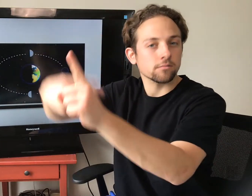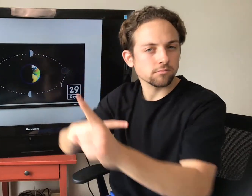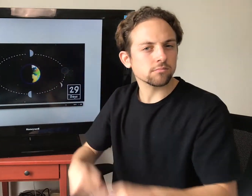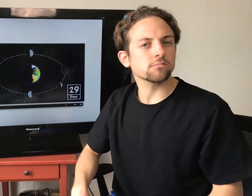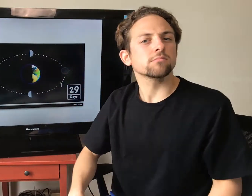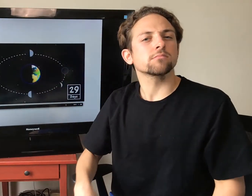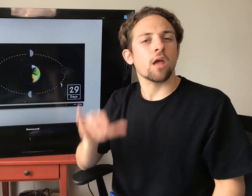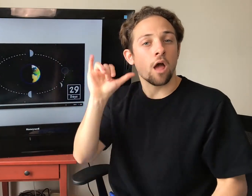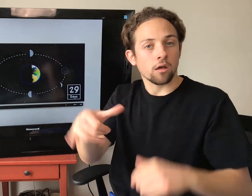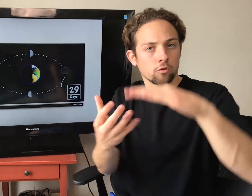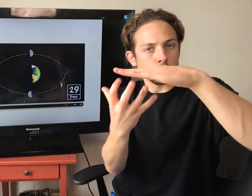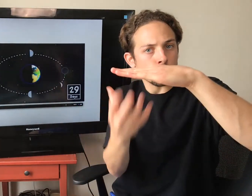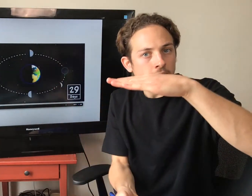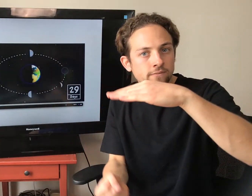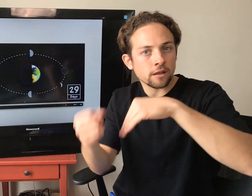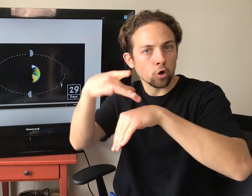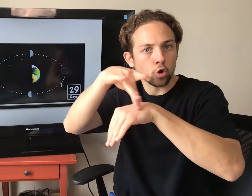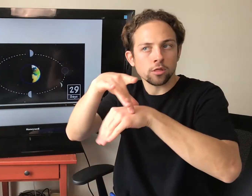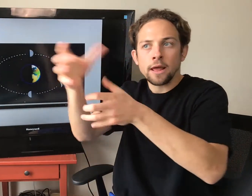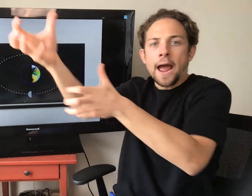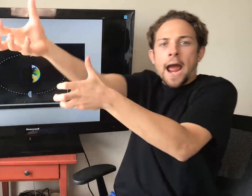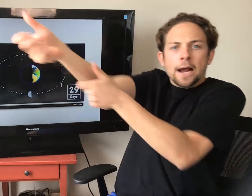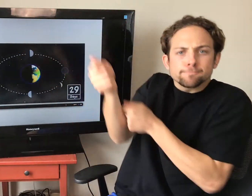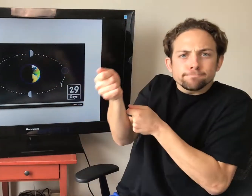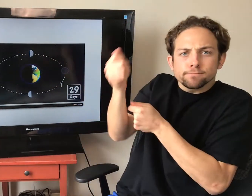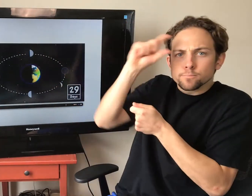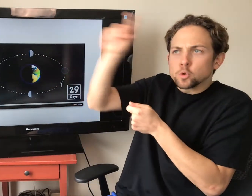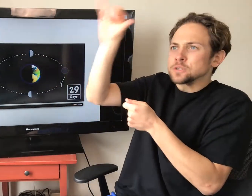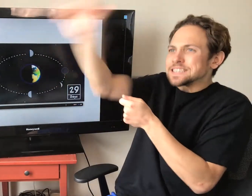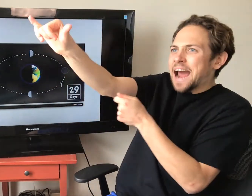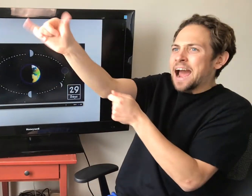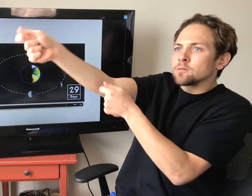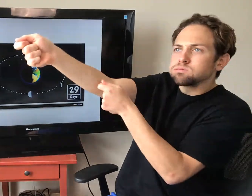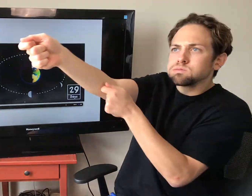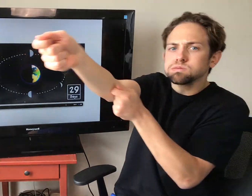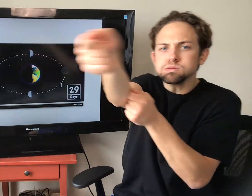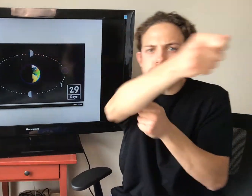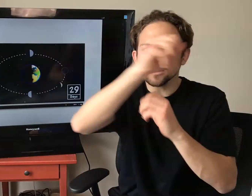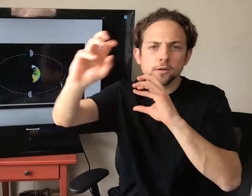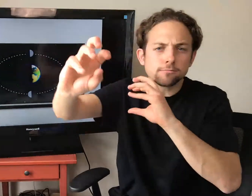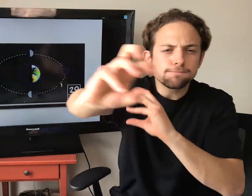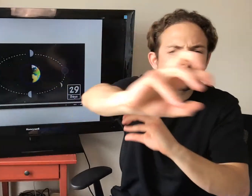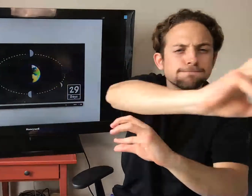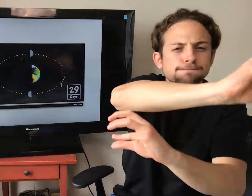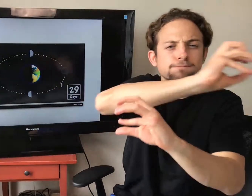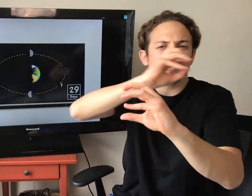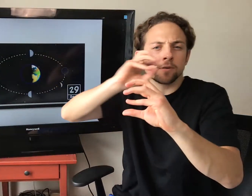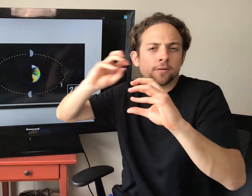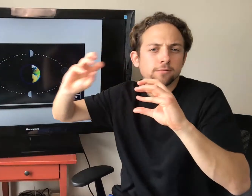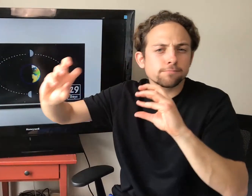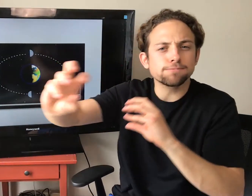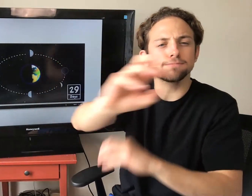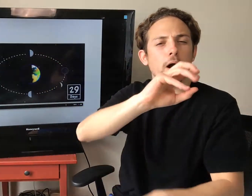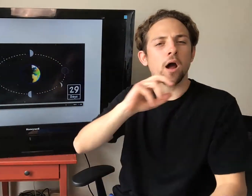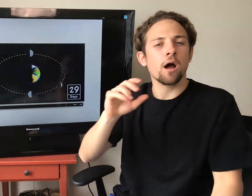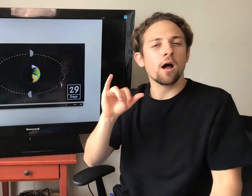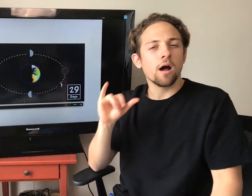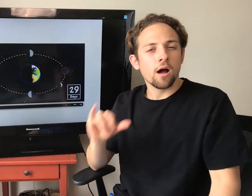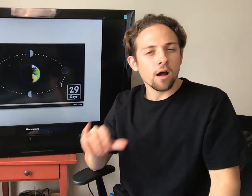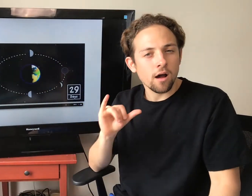very small sliver of the moon. Those are the phases of the moon that change over the course of 1 month. And the Earth uses gravity to